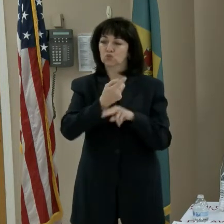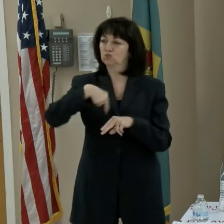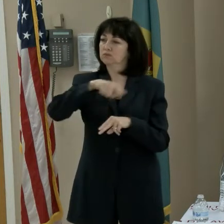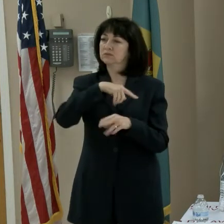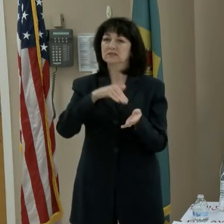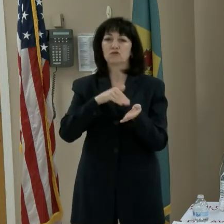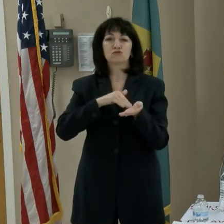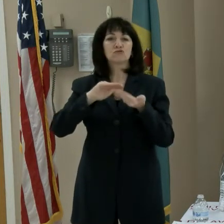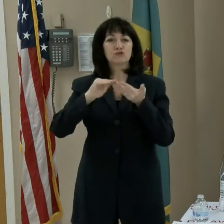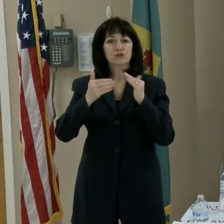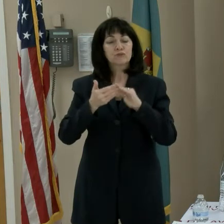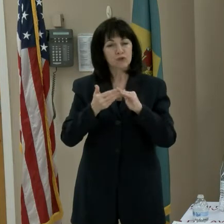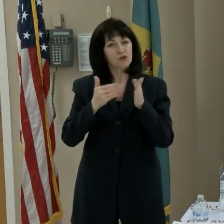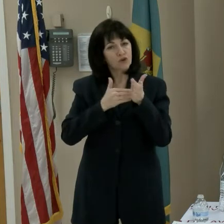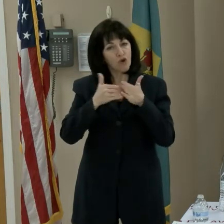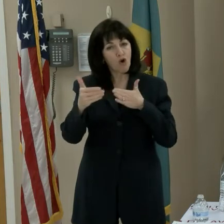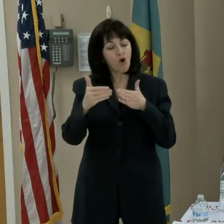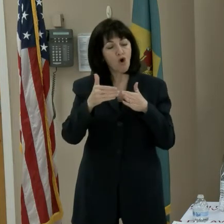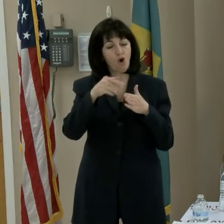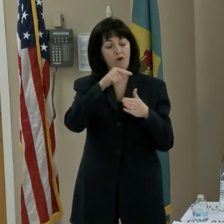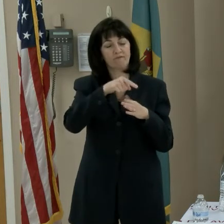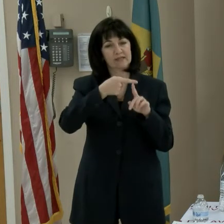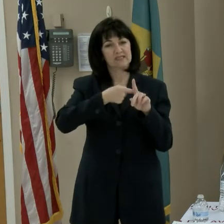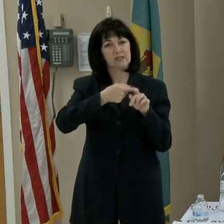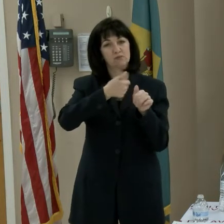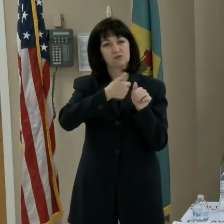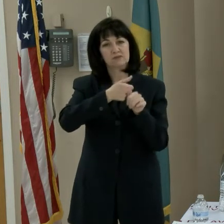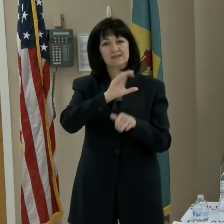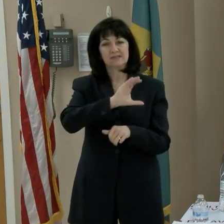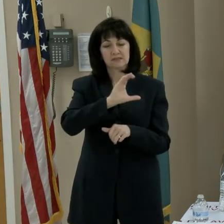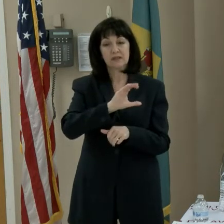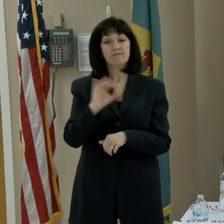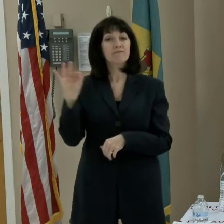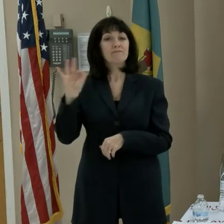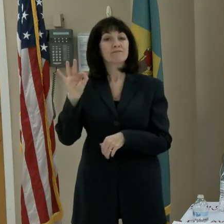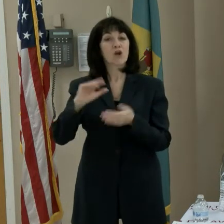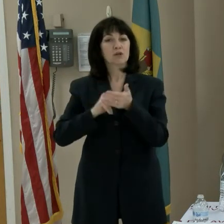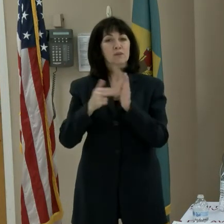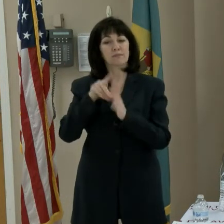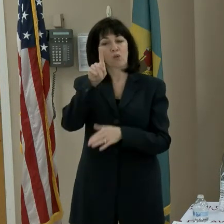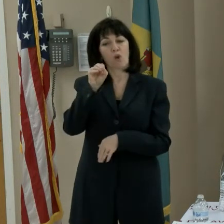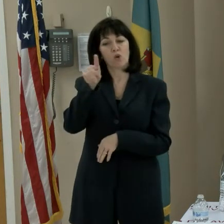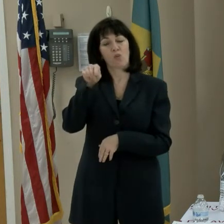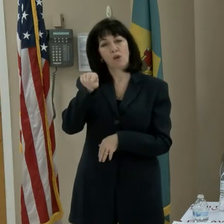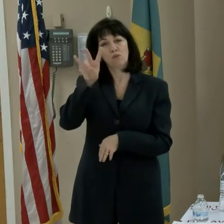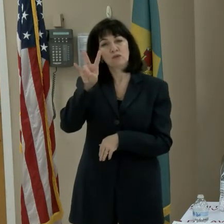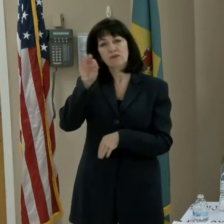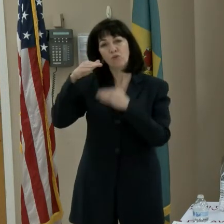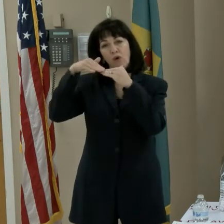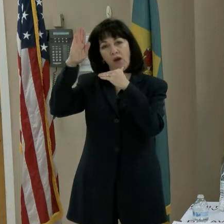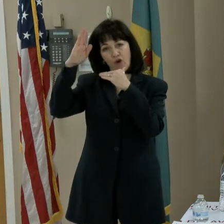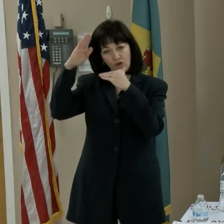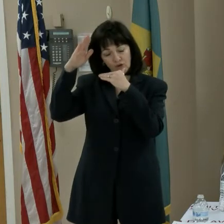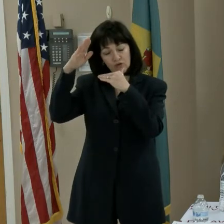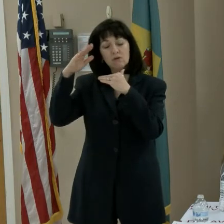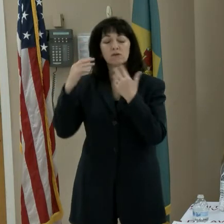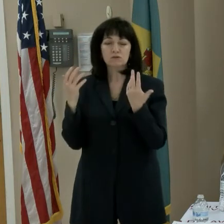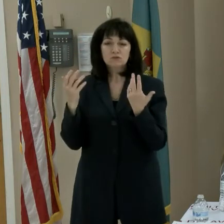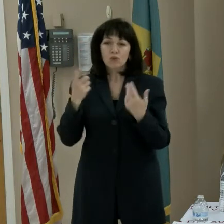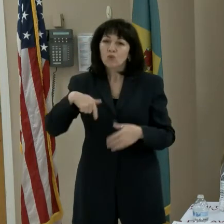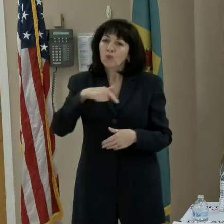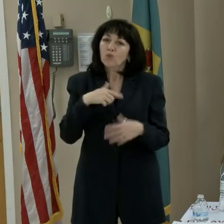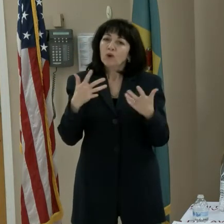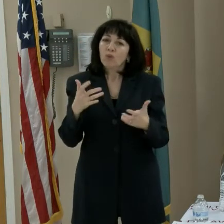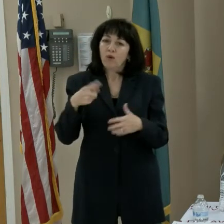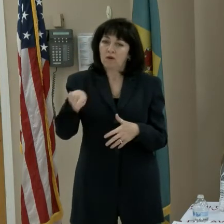community. Often they're in Celsius, but in Fahrenheit that typically is 101.7 or higher. And so we do want you to